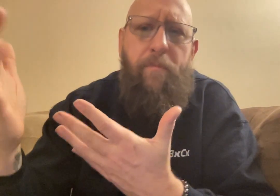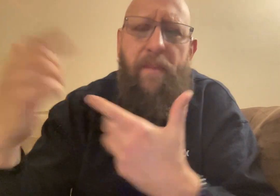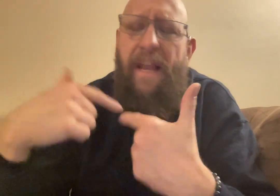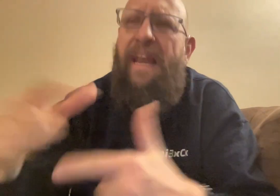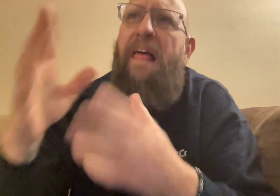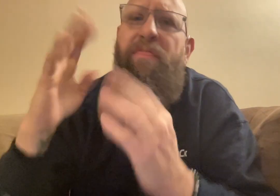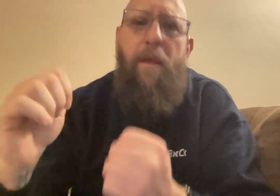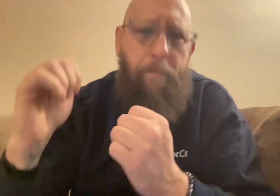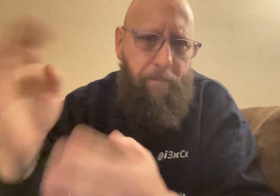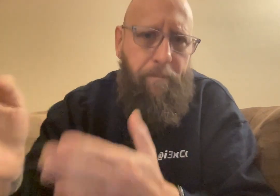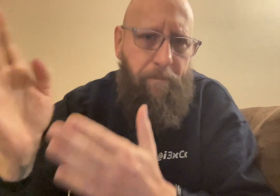Laugh them.